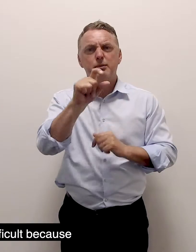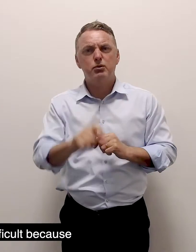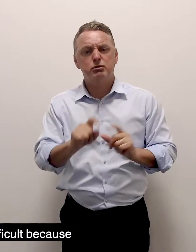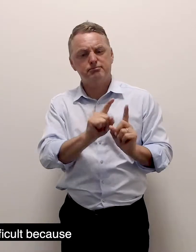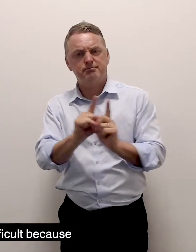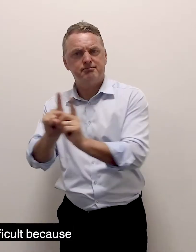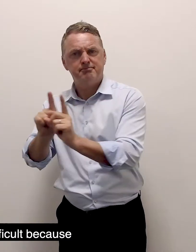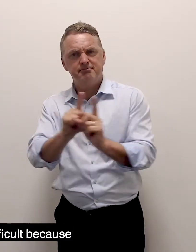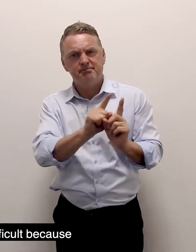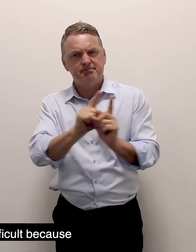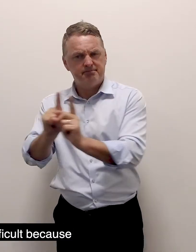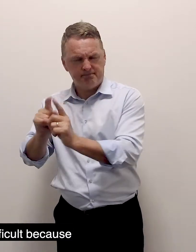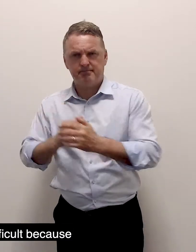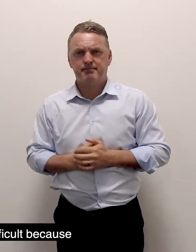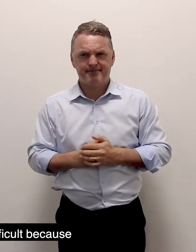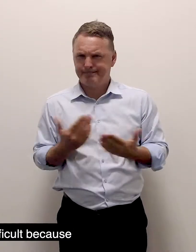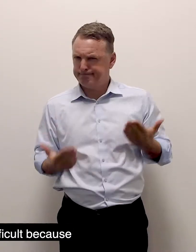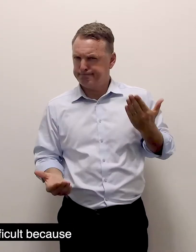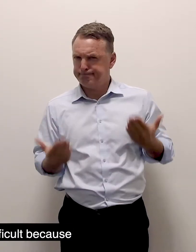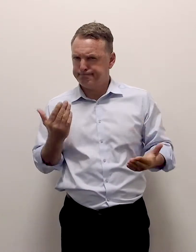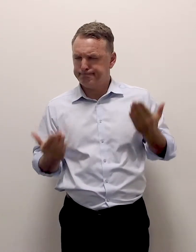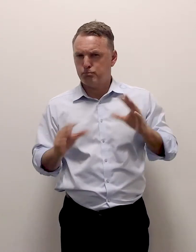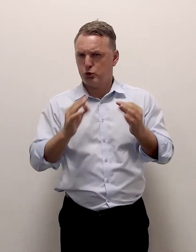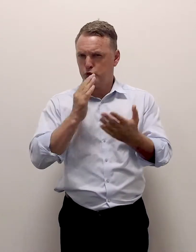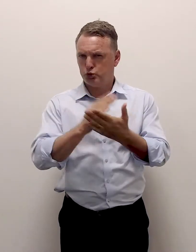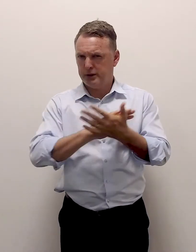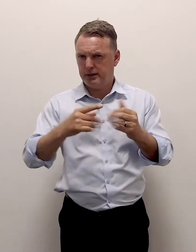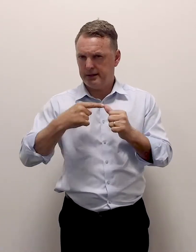We found this one a bit difficult because